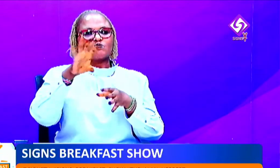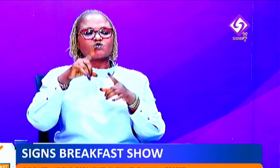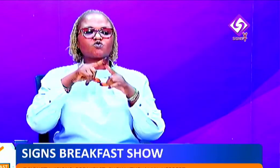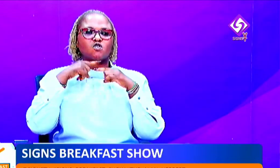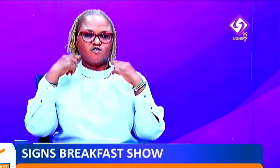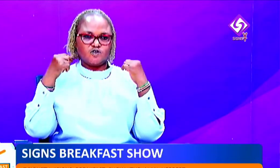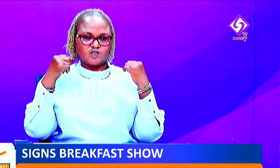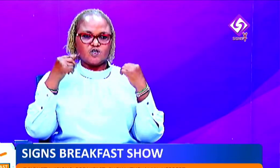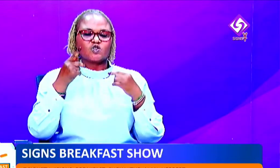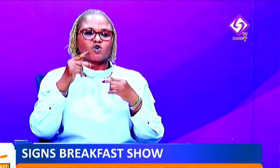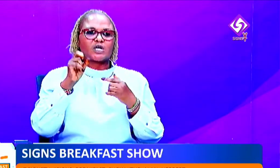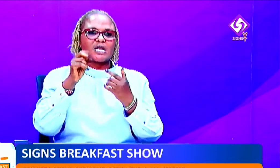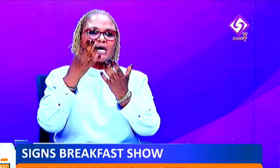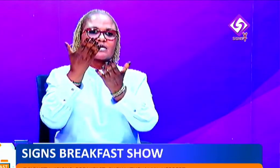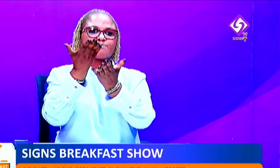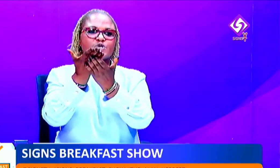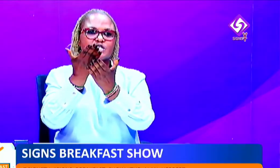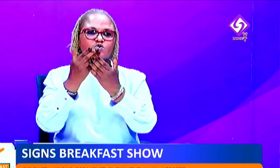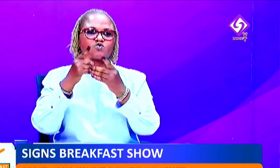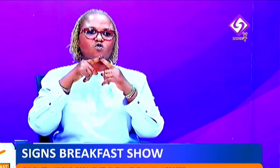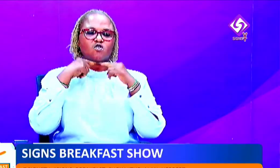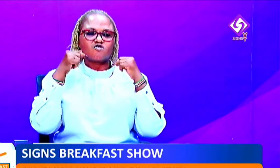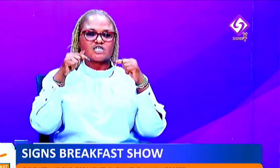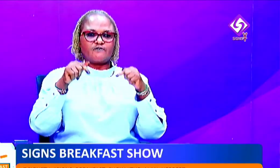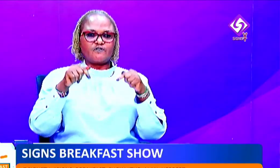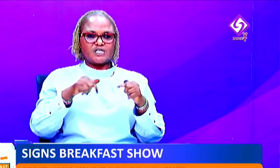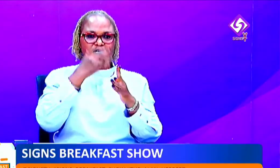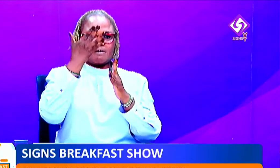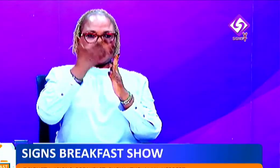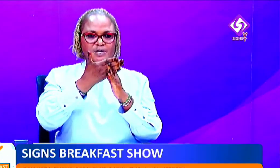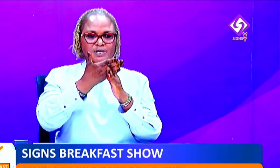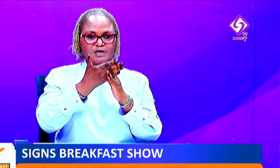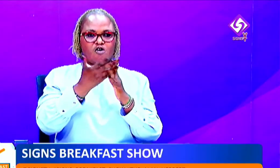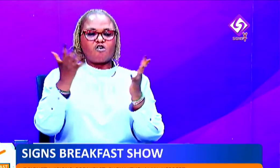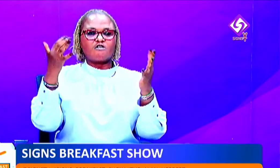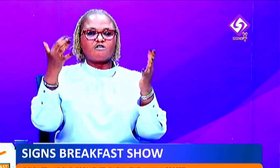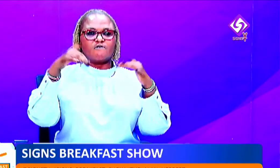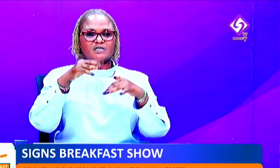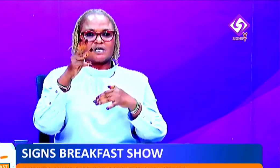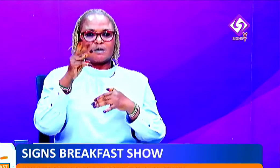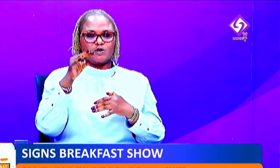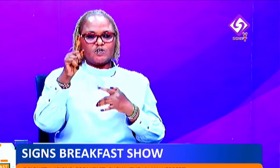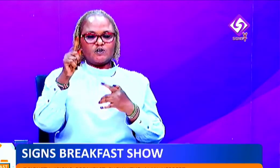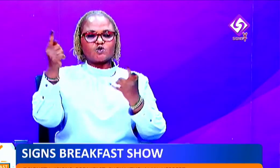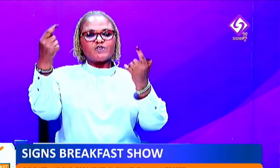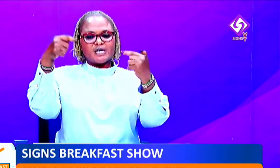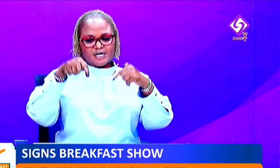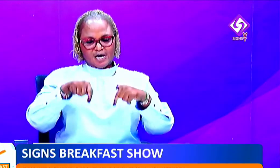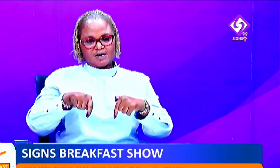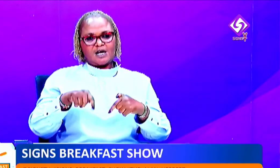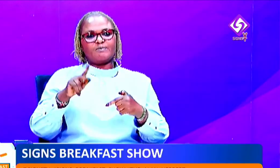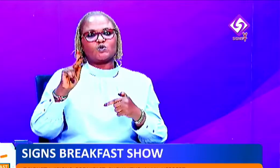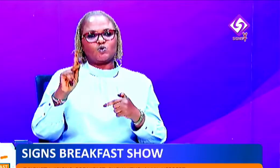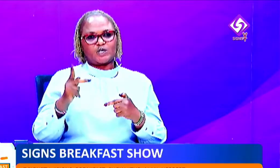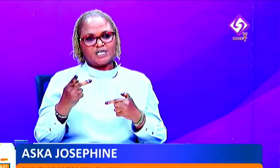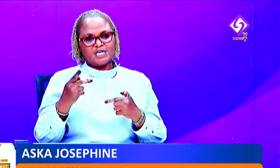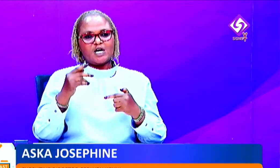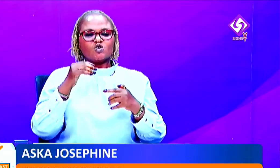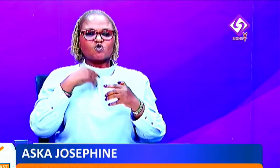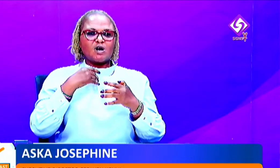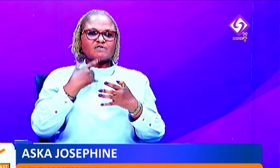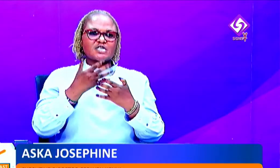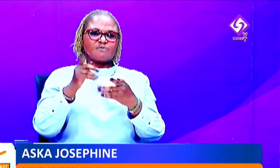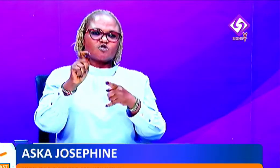for the World Federation of the Deaf, where they will be hosting their members. So Kenya bid to host